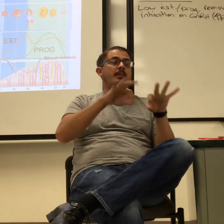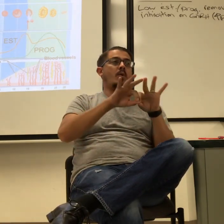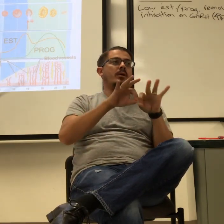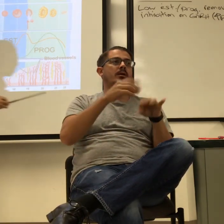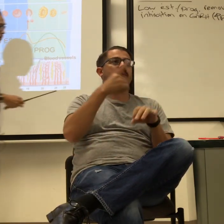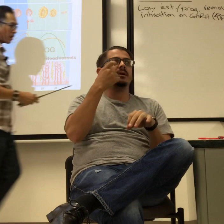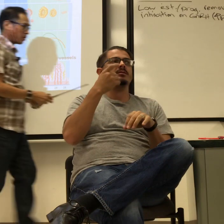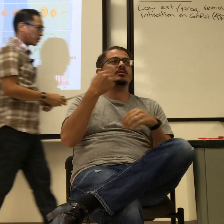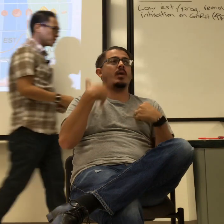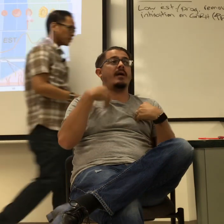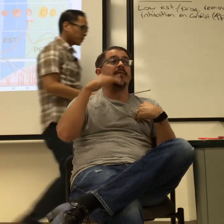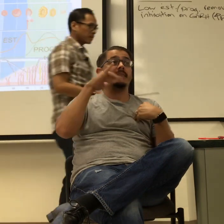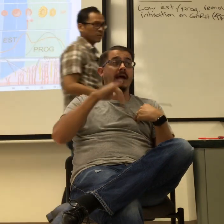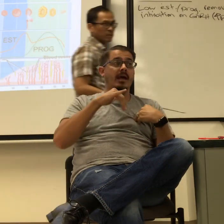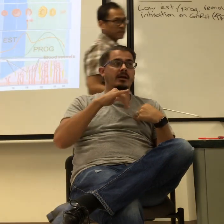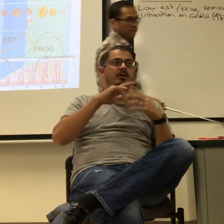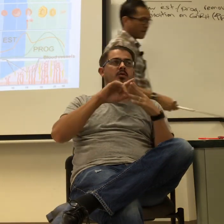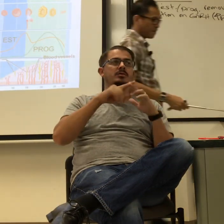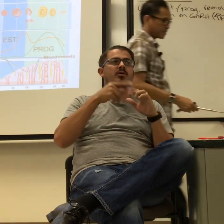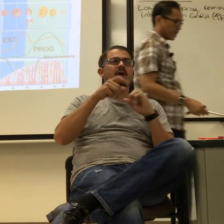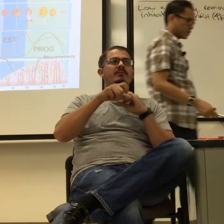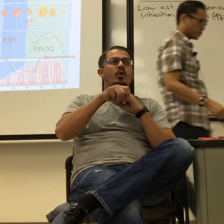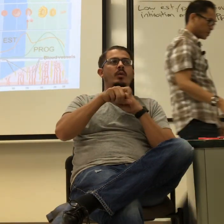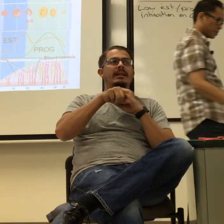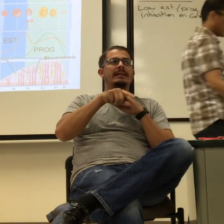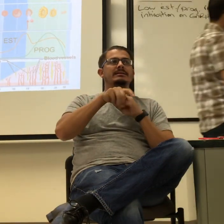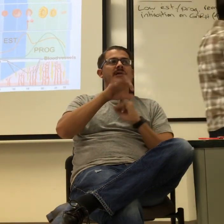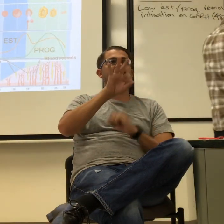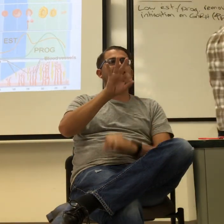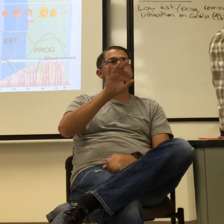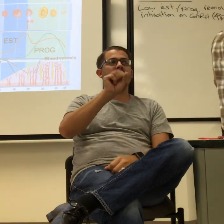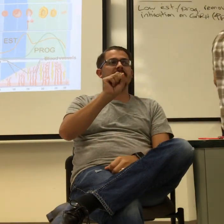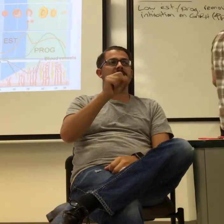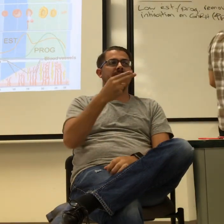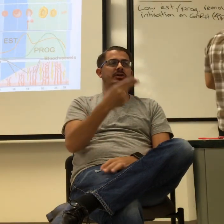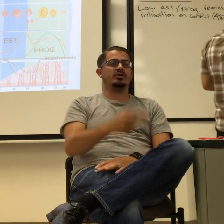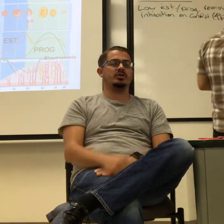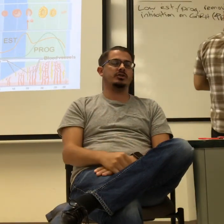that, you're going to start to get the release of FSH.